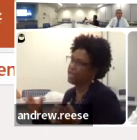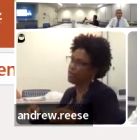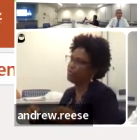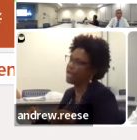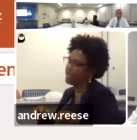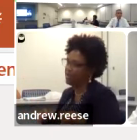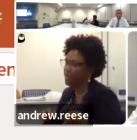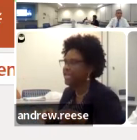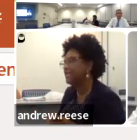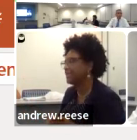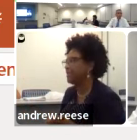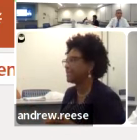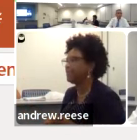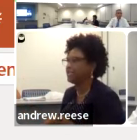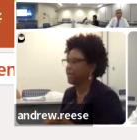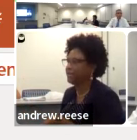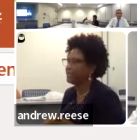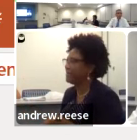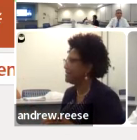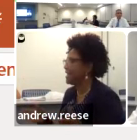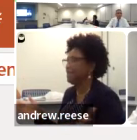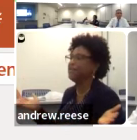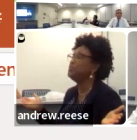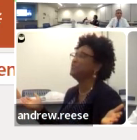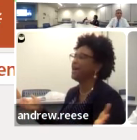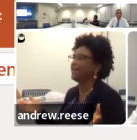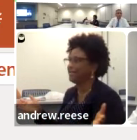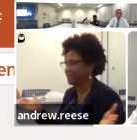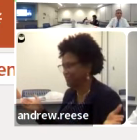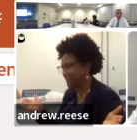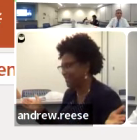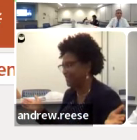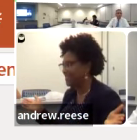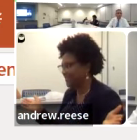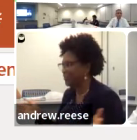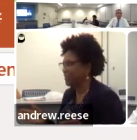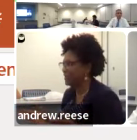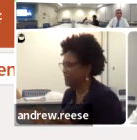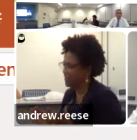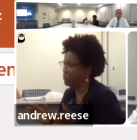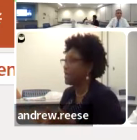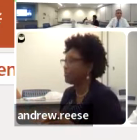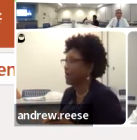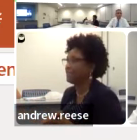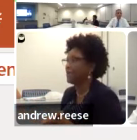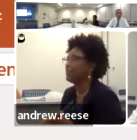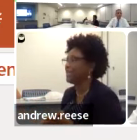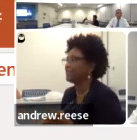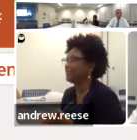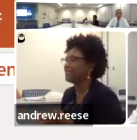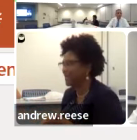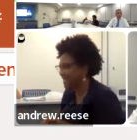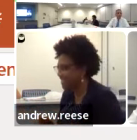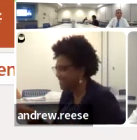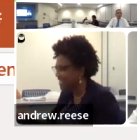people that they know that within the same establishment that never knew they had a disability. So, they want that privacy, and we